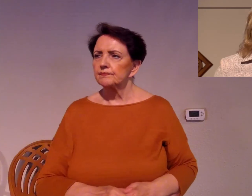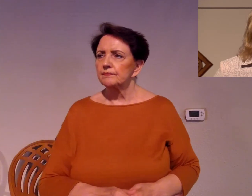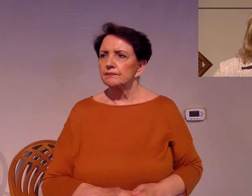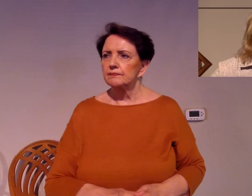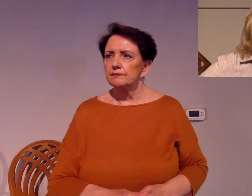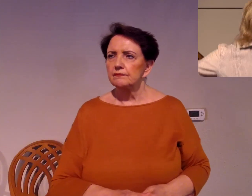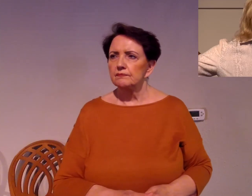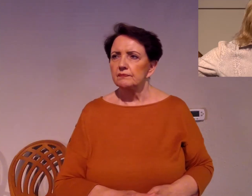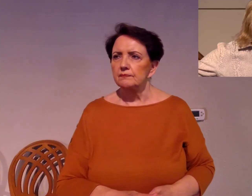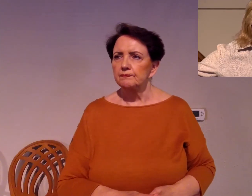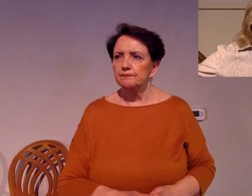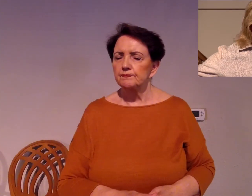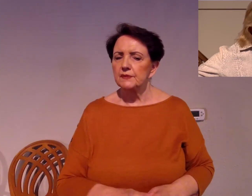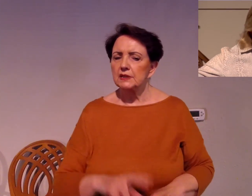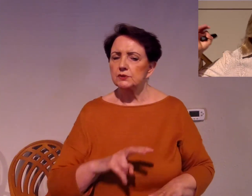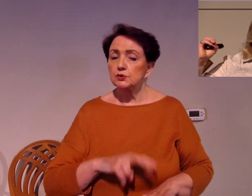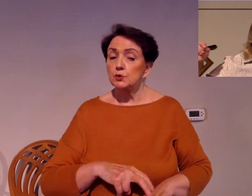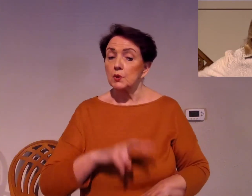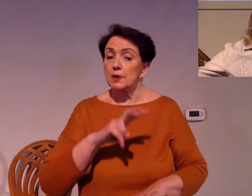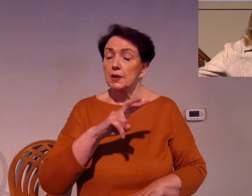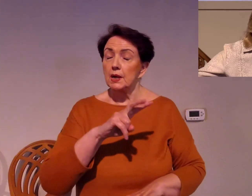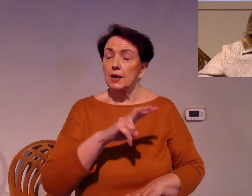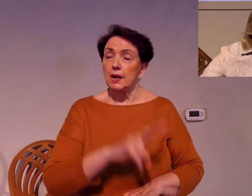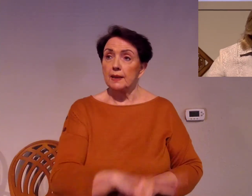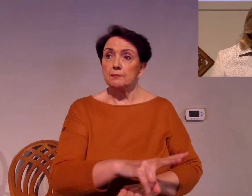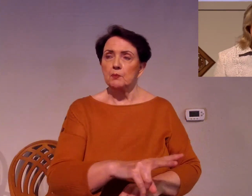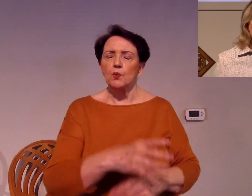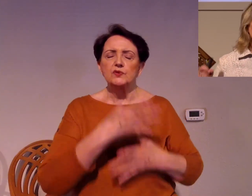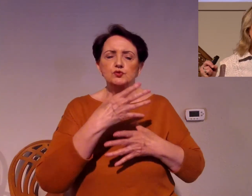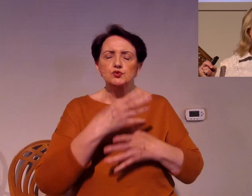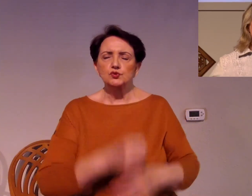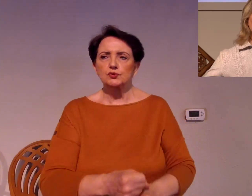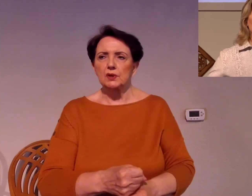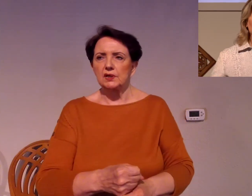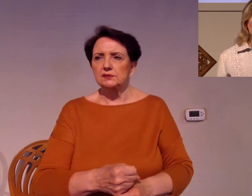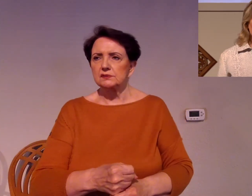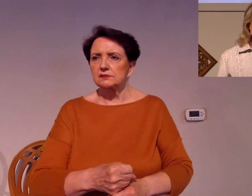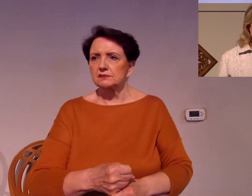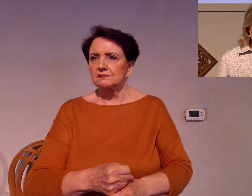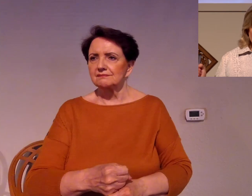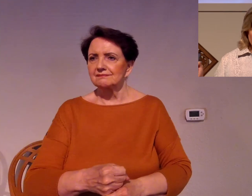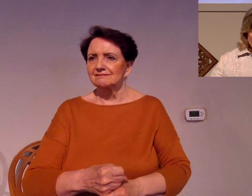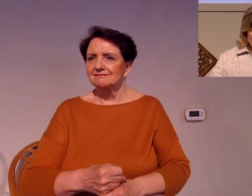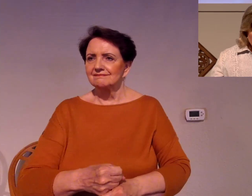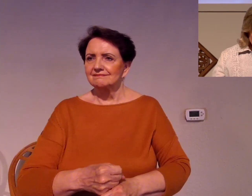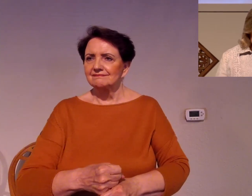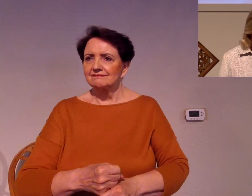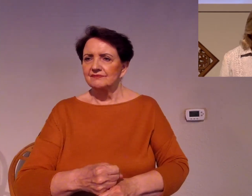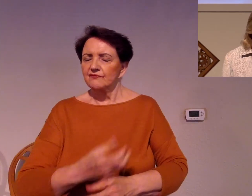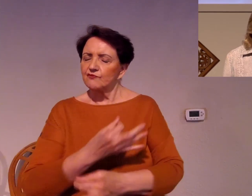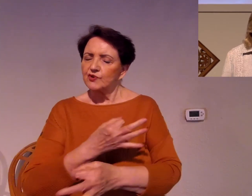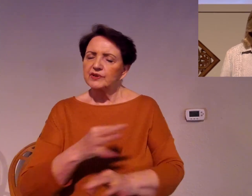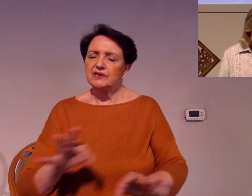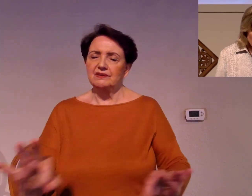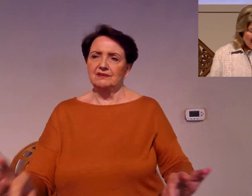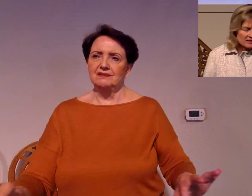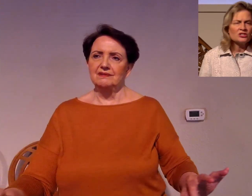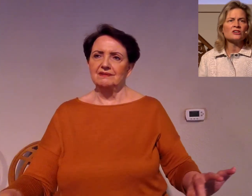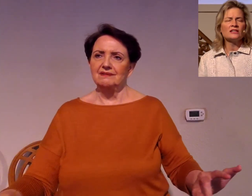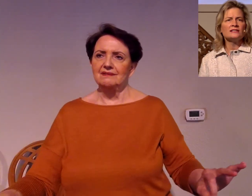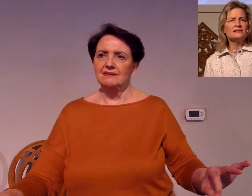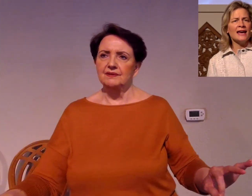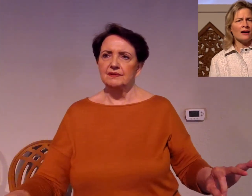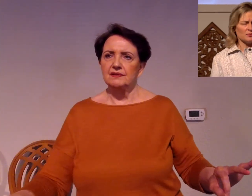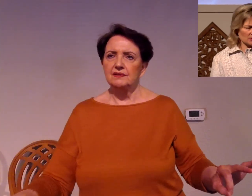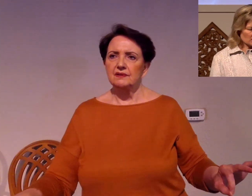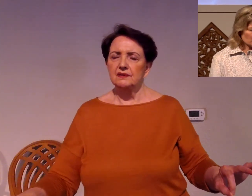and to leap with trust, undaunted and free, and